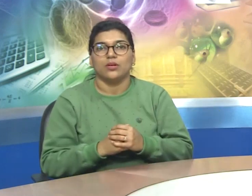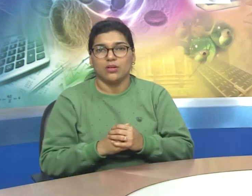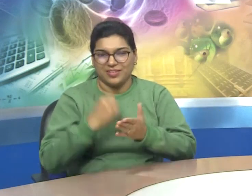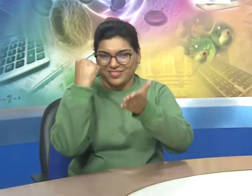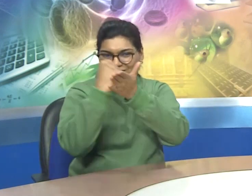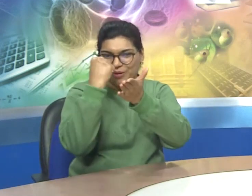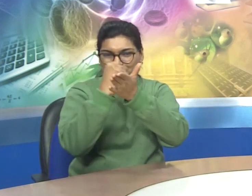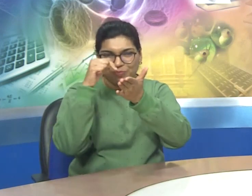1.